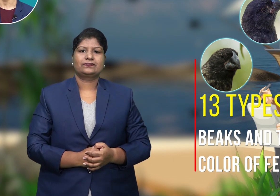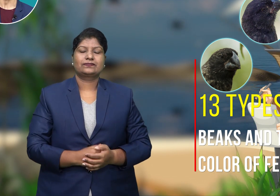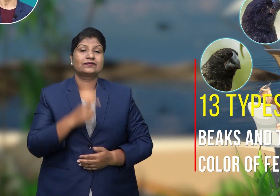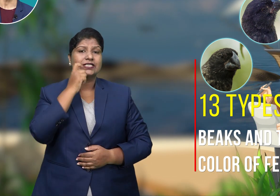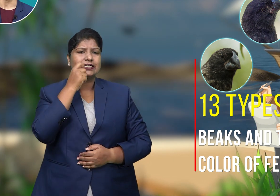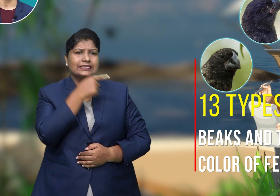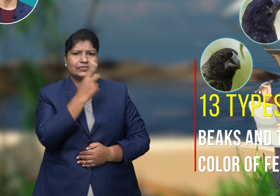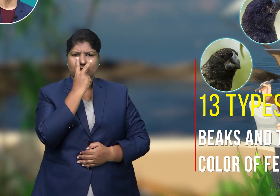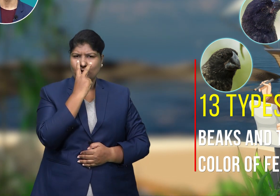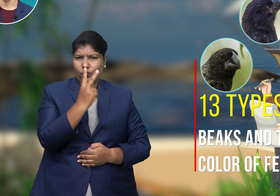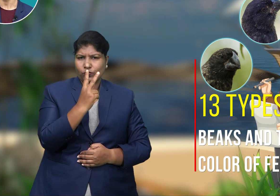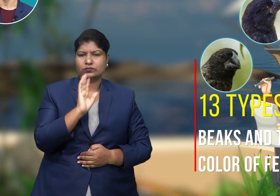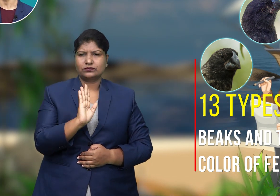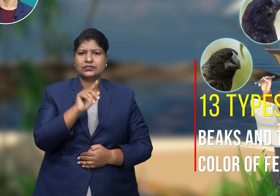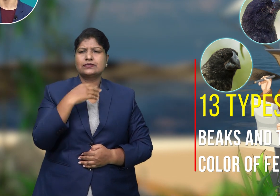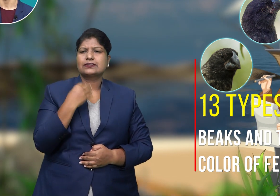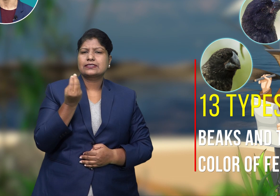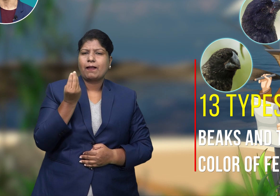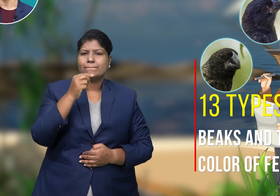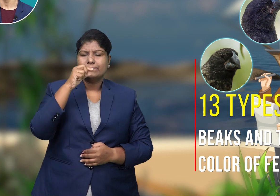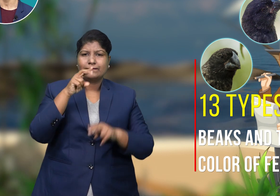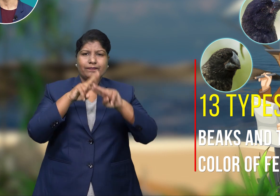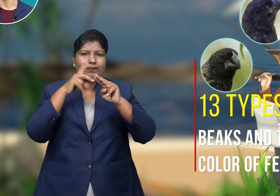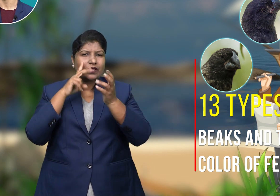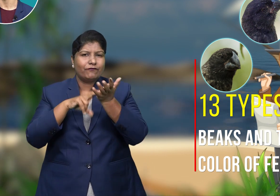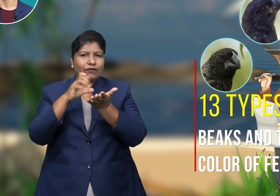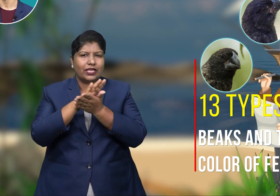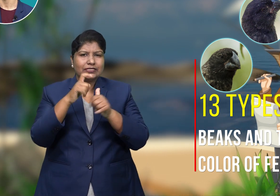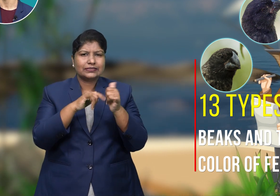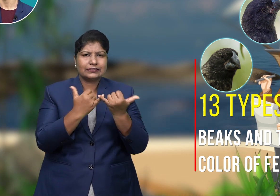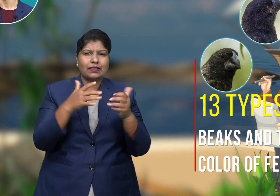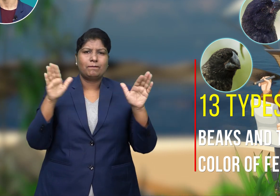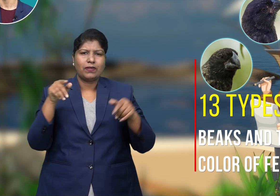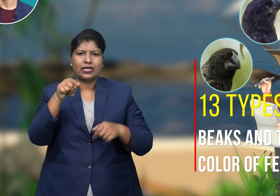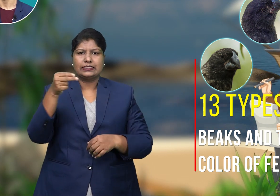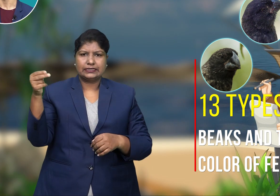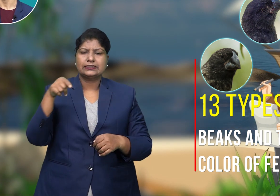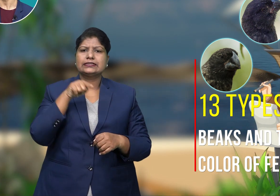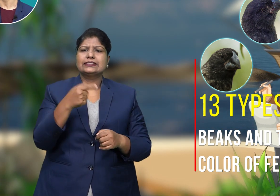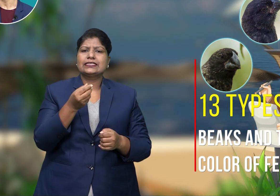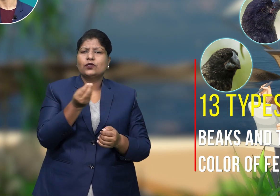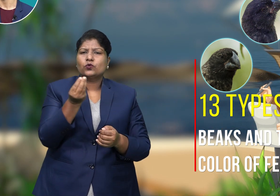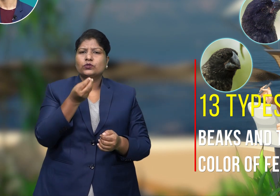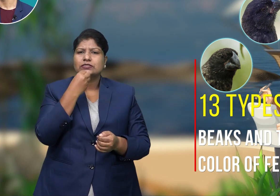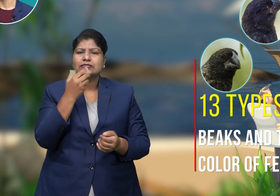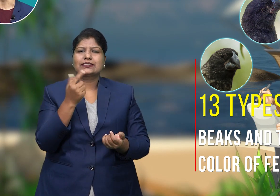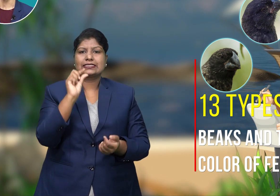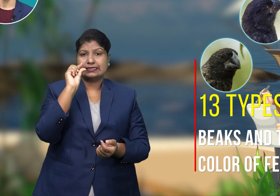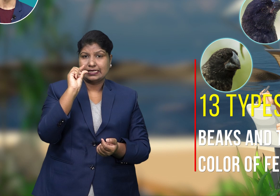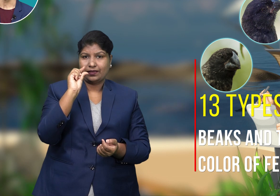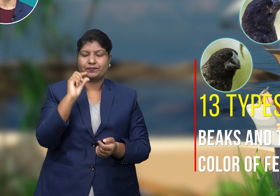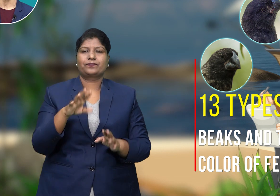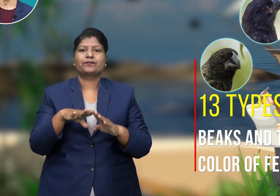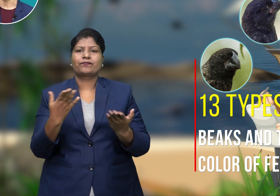He noted that some finches eat seeds, while some eat